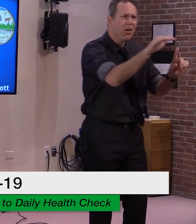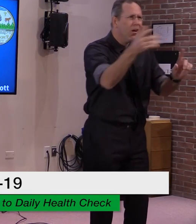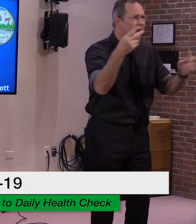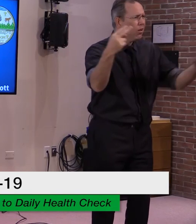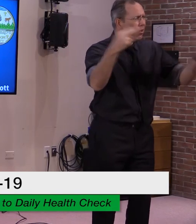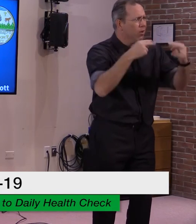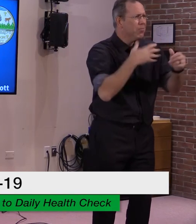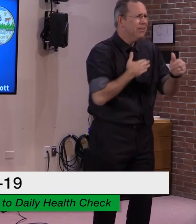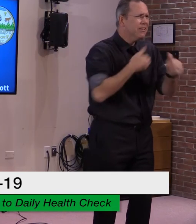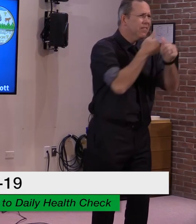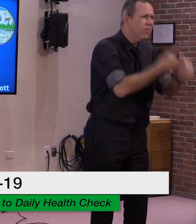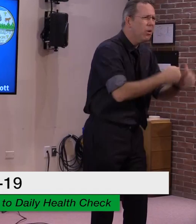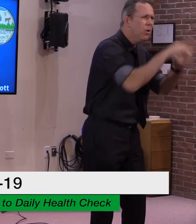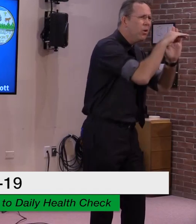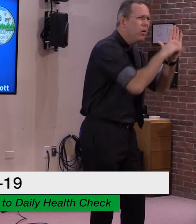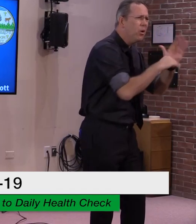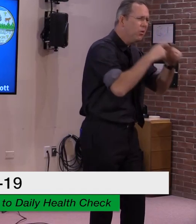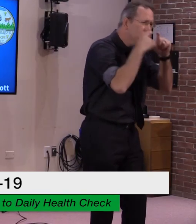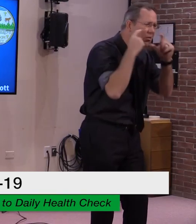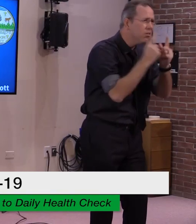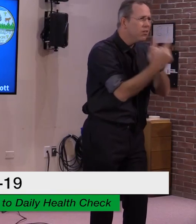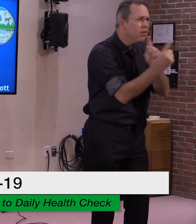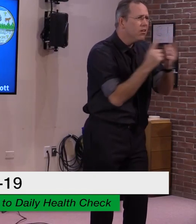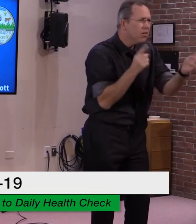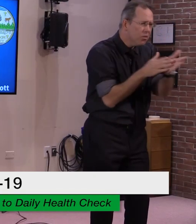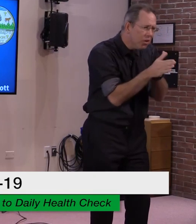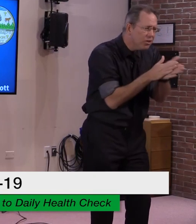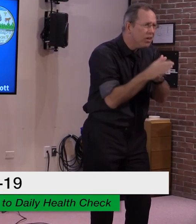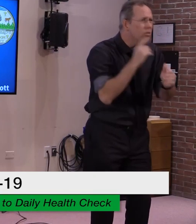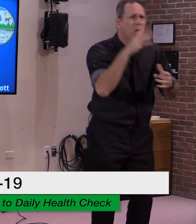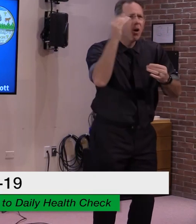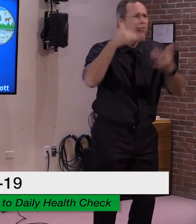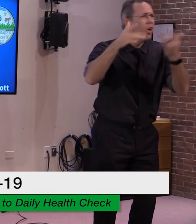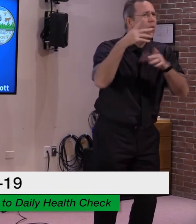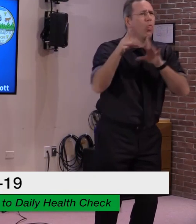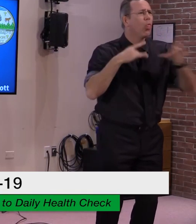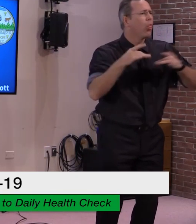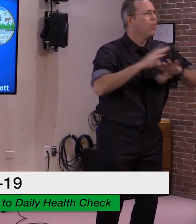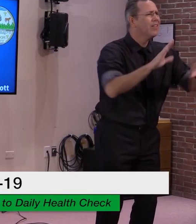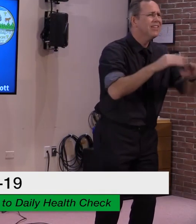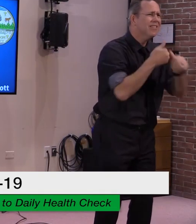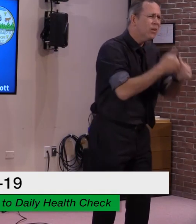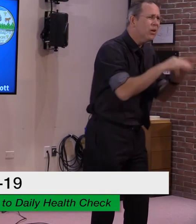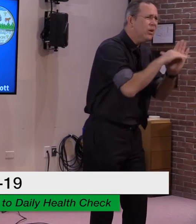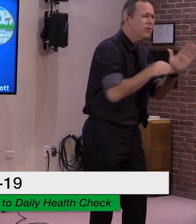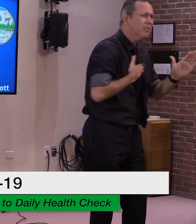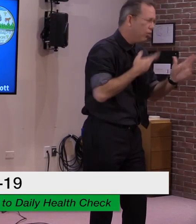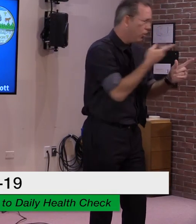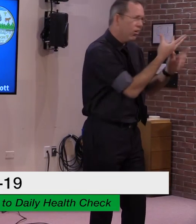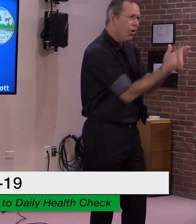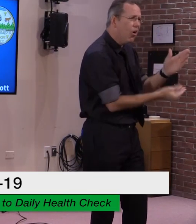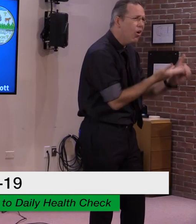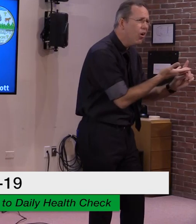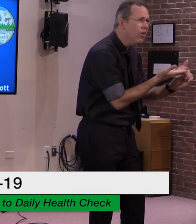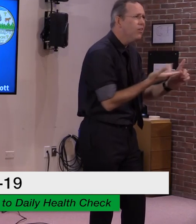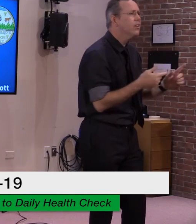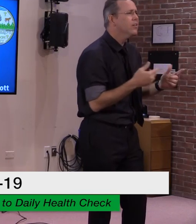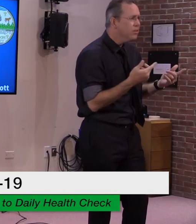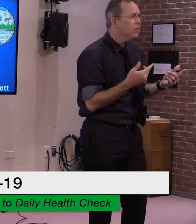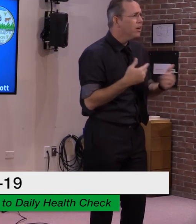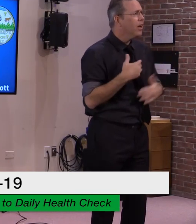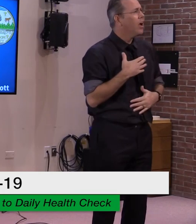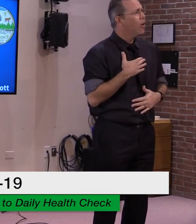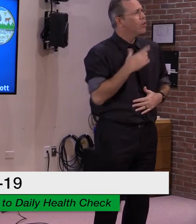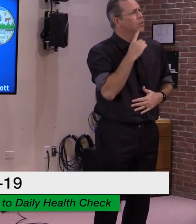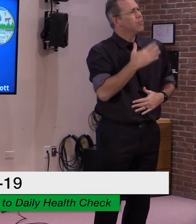this is what would give our family comfort so i appreciate the brown's willingness to share their